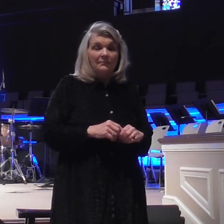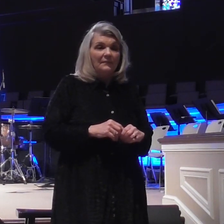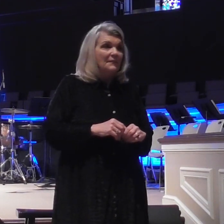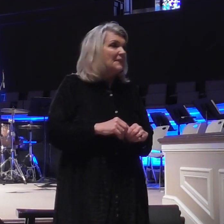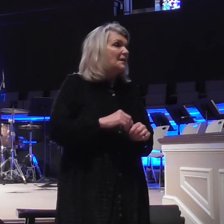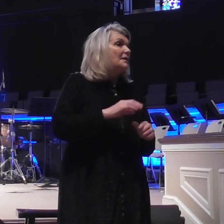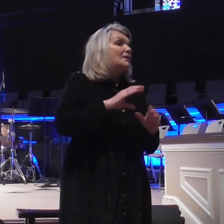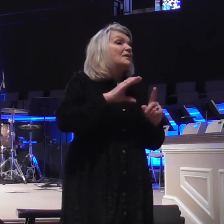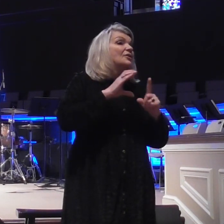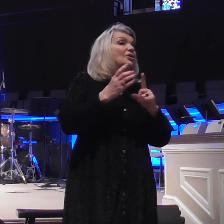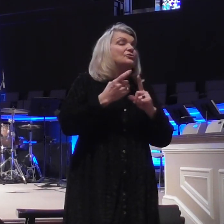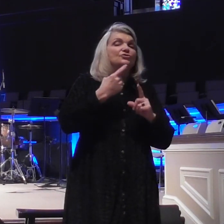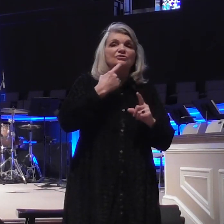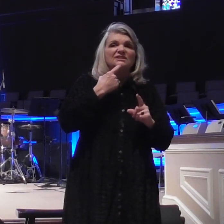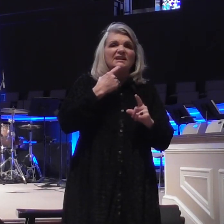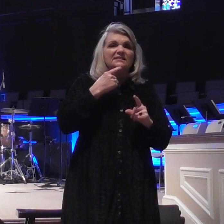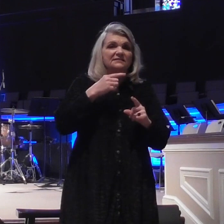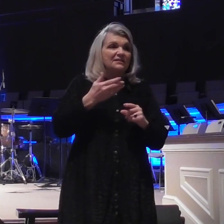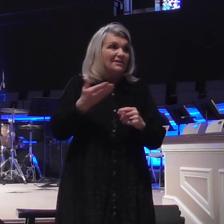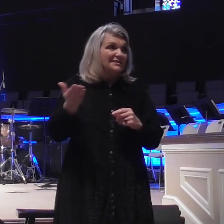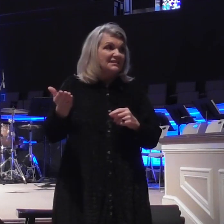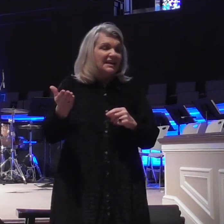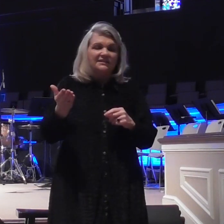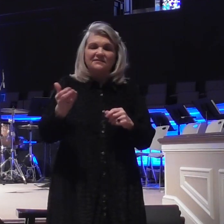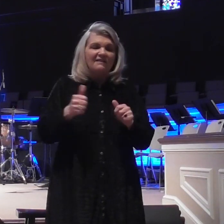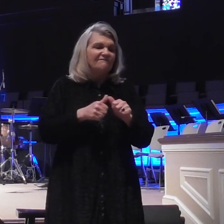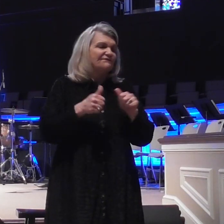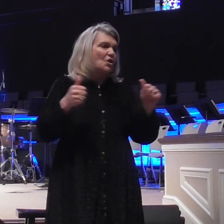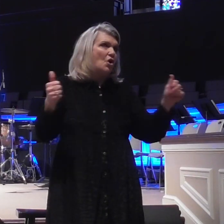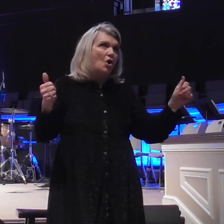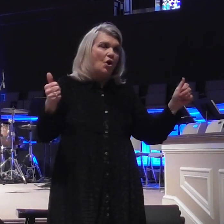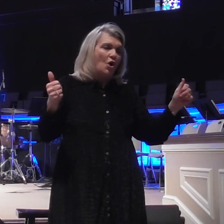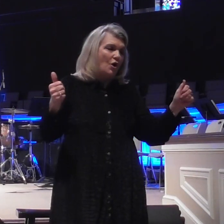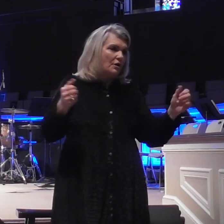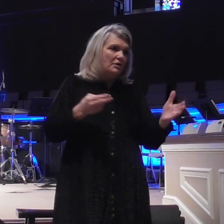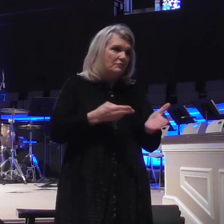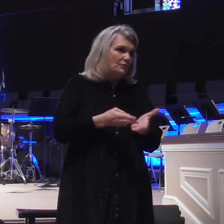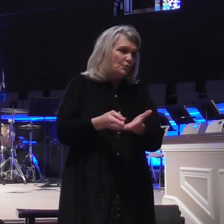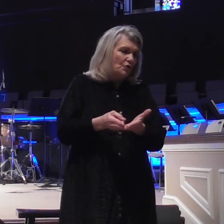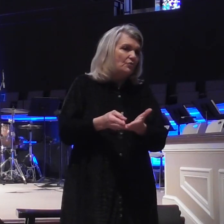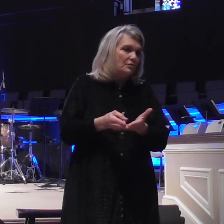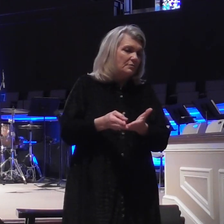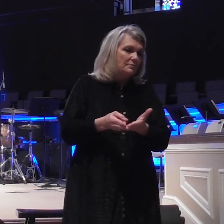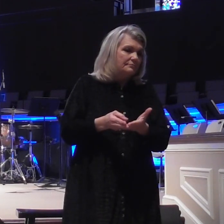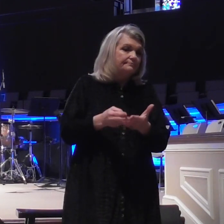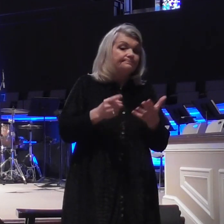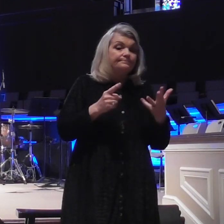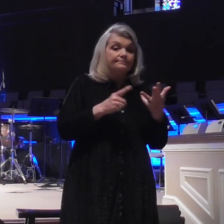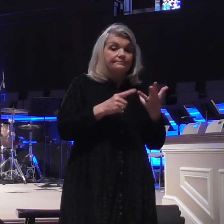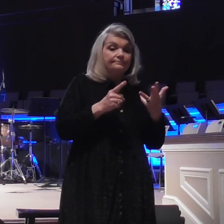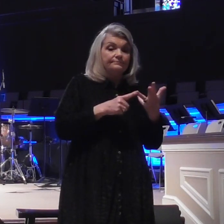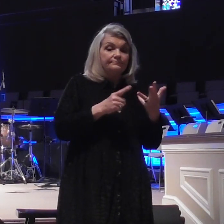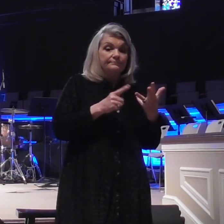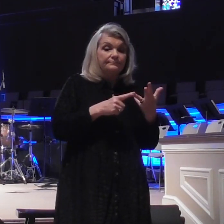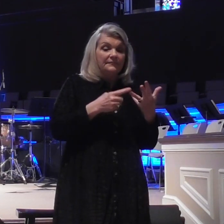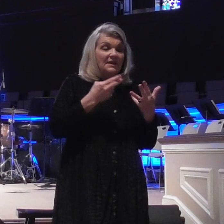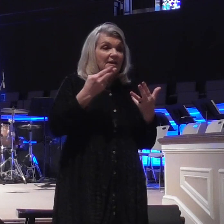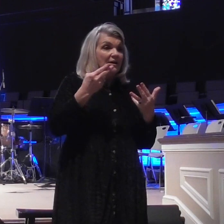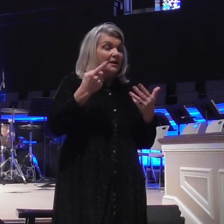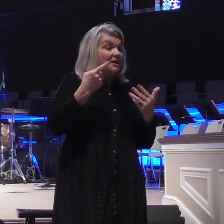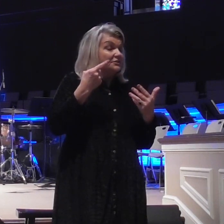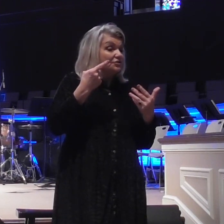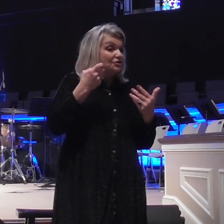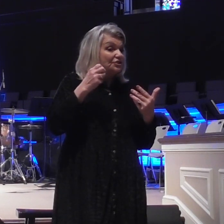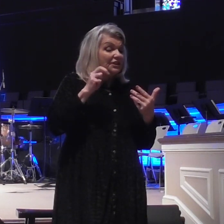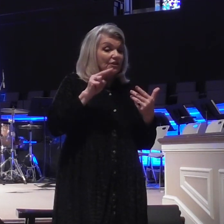further from the truth. And then finally, we learn that the gendered body is for marriage. And that goes on to